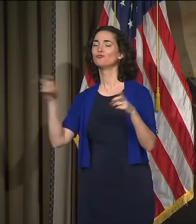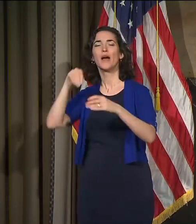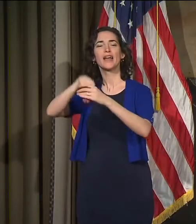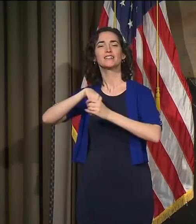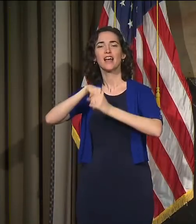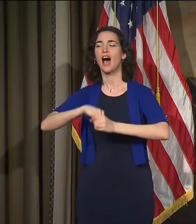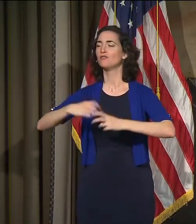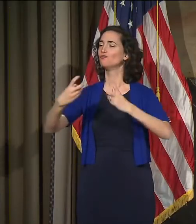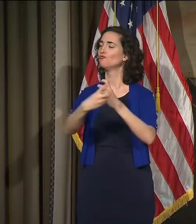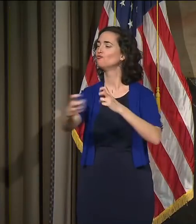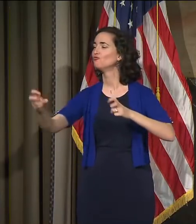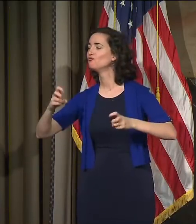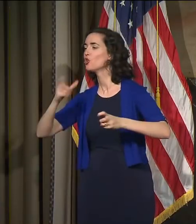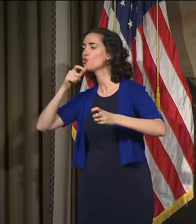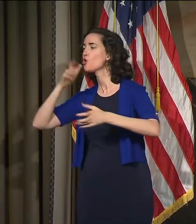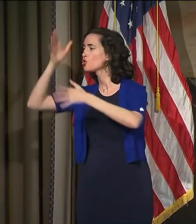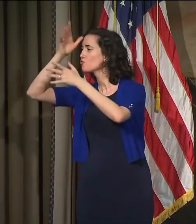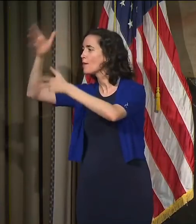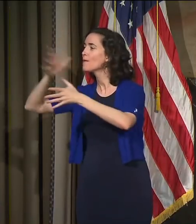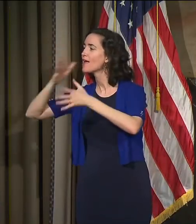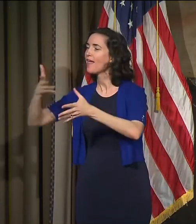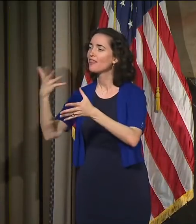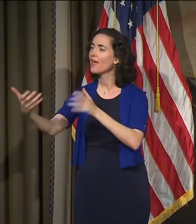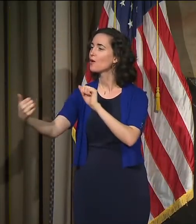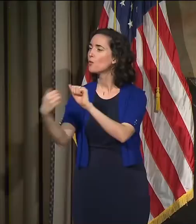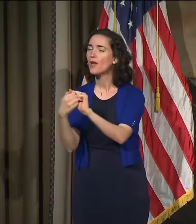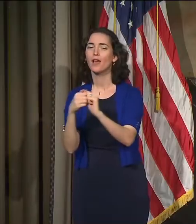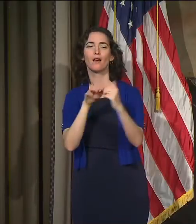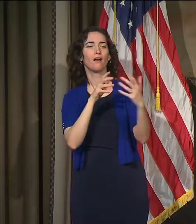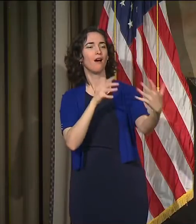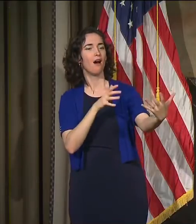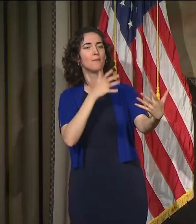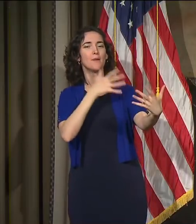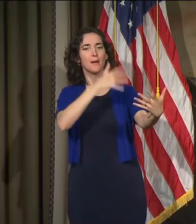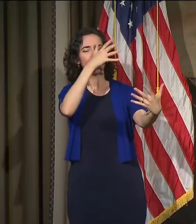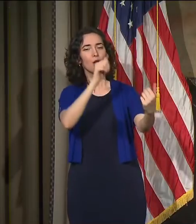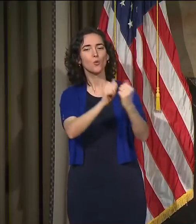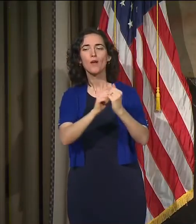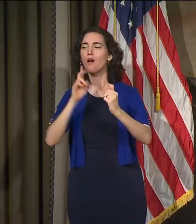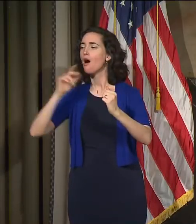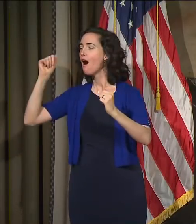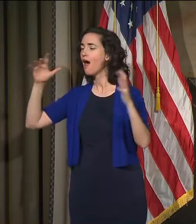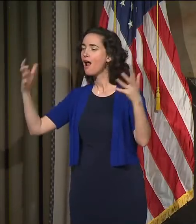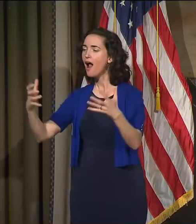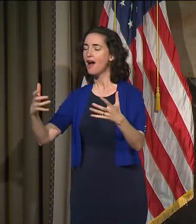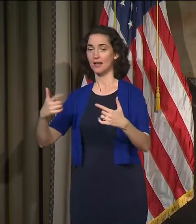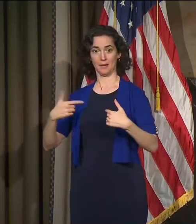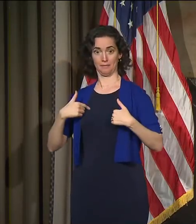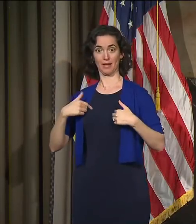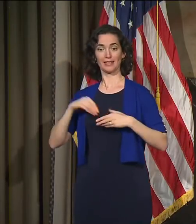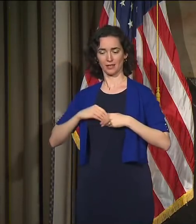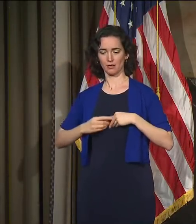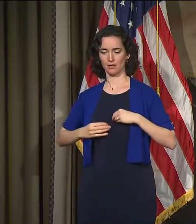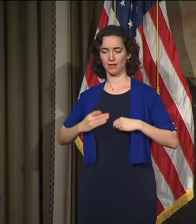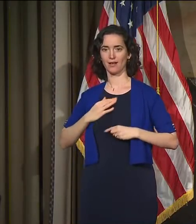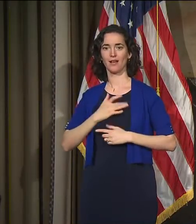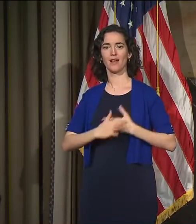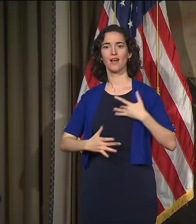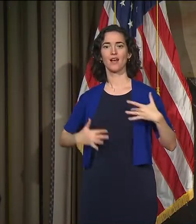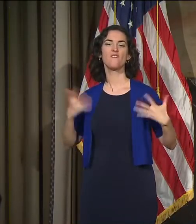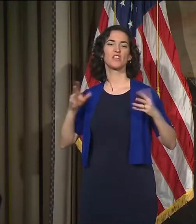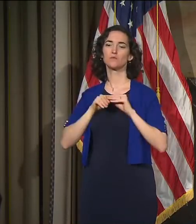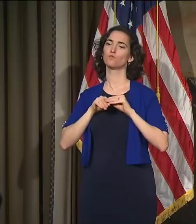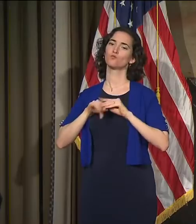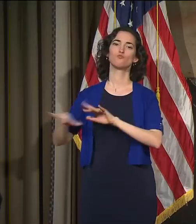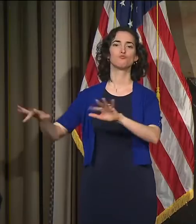multi-generational family members, and in fact, the person's contagious. That is not mere theory. That played out